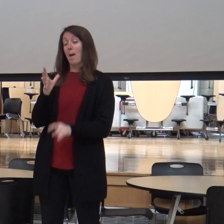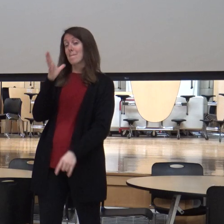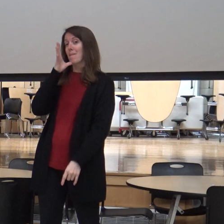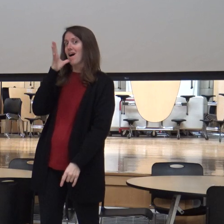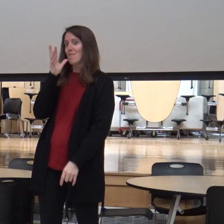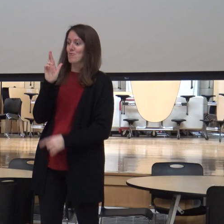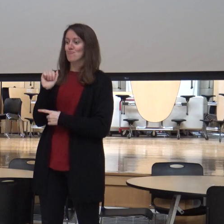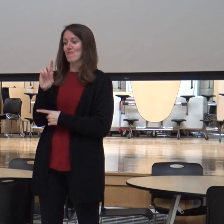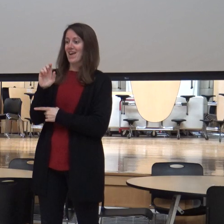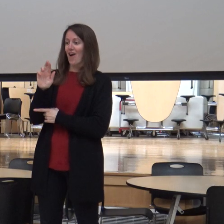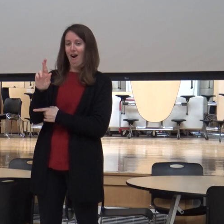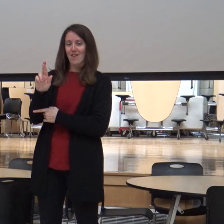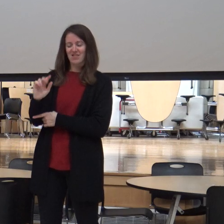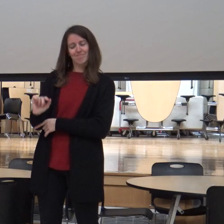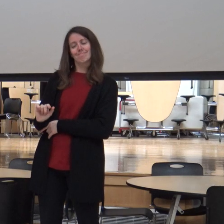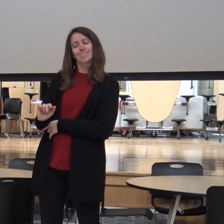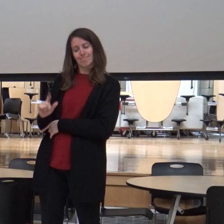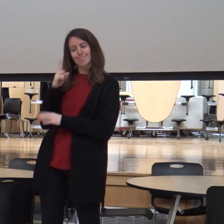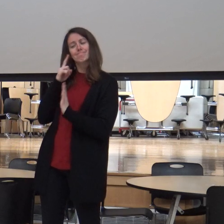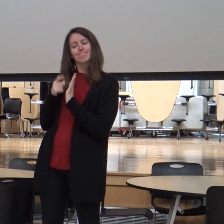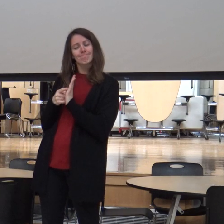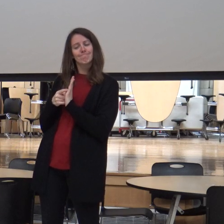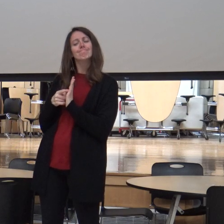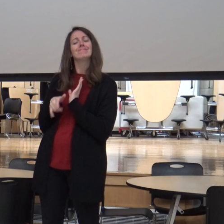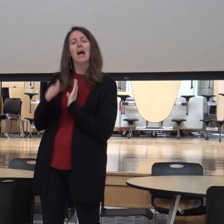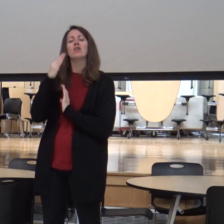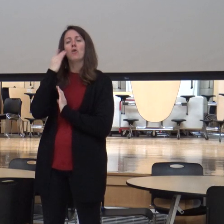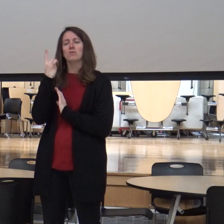radar. You can tell something's going on.